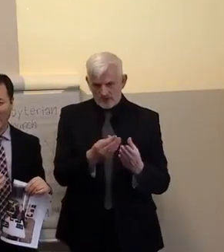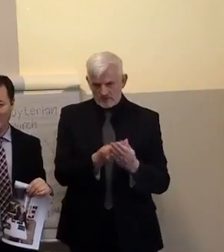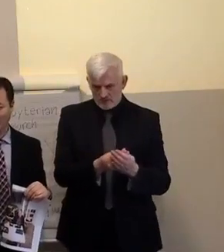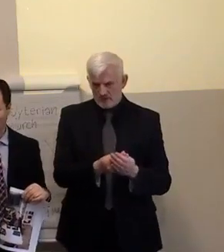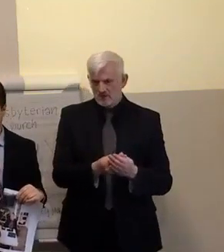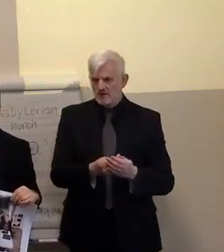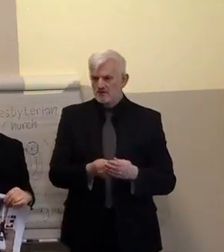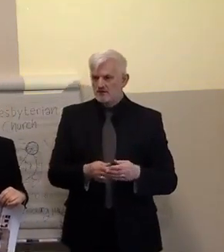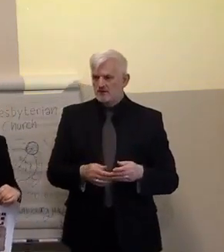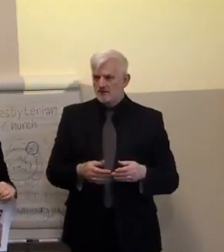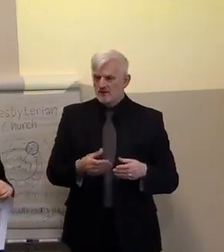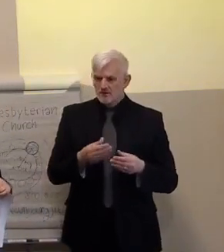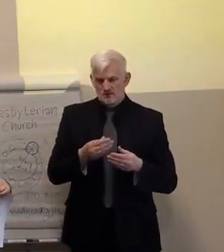having some meal together.